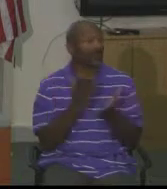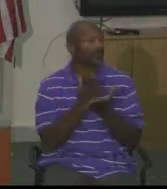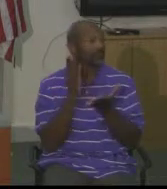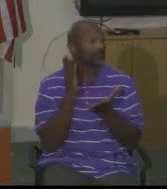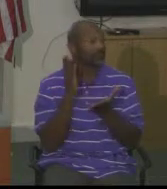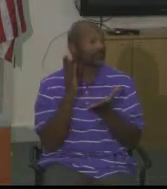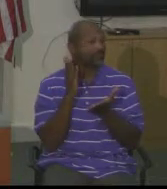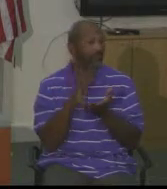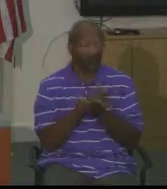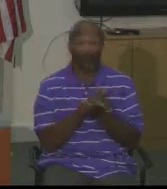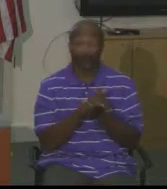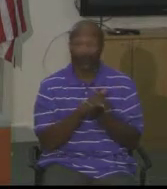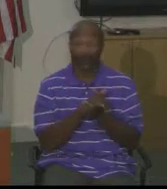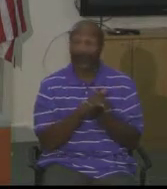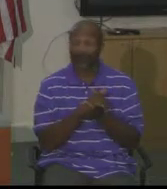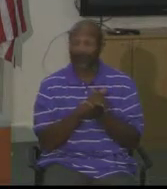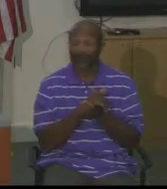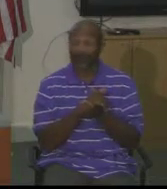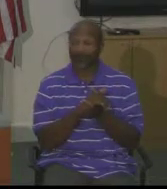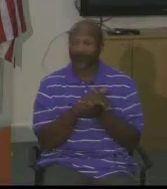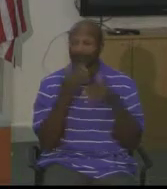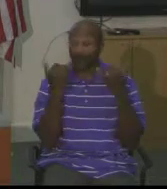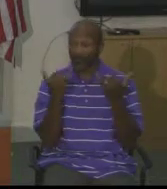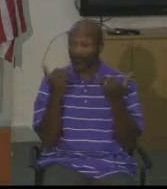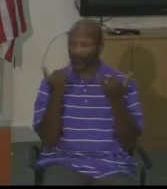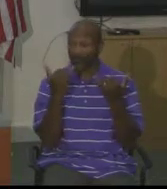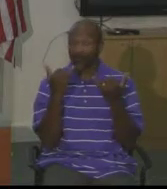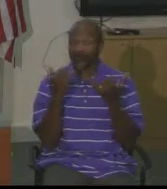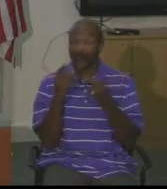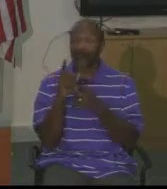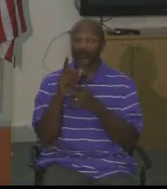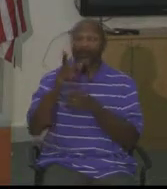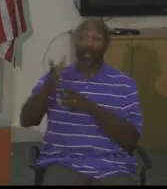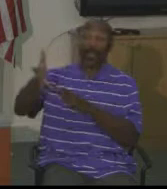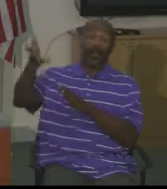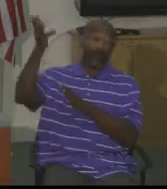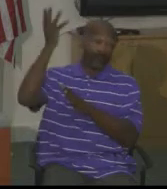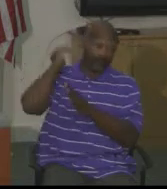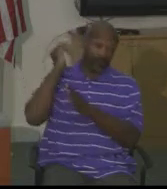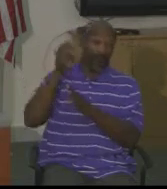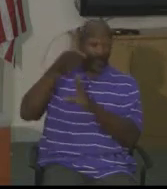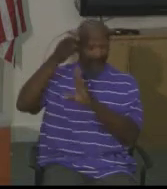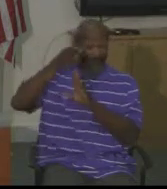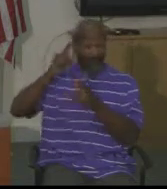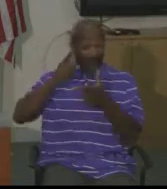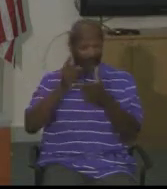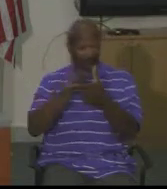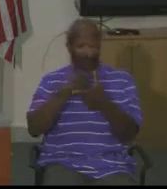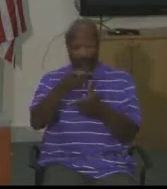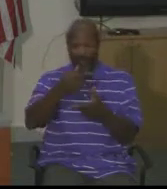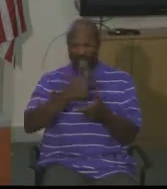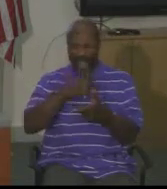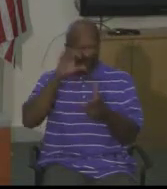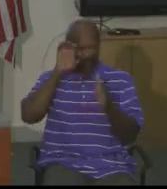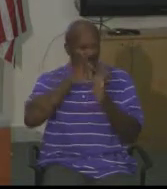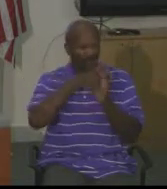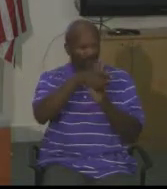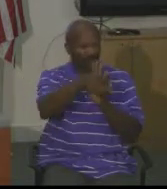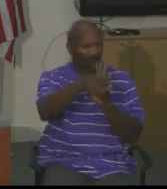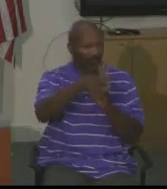All right. So this is the picture of the card. You have it in your manual.